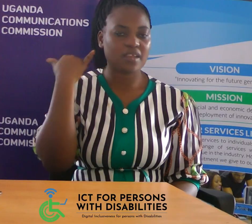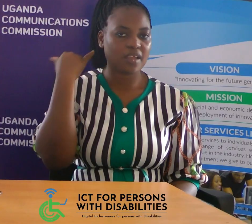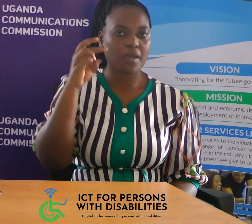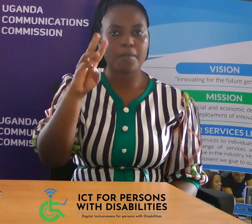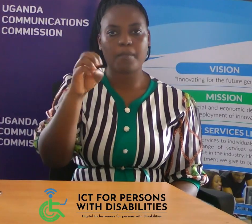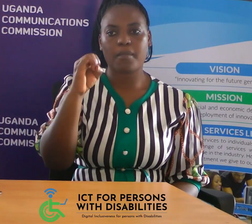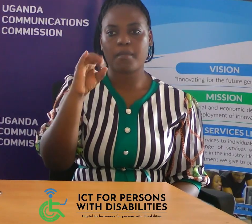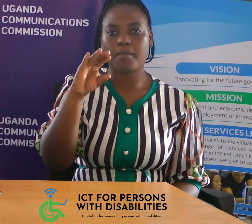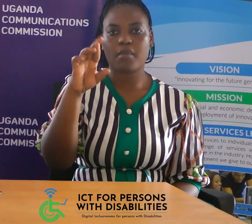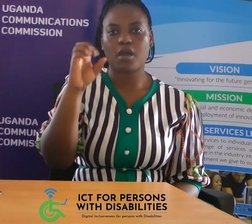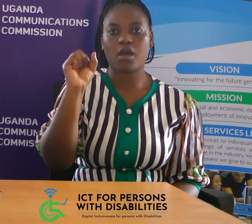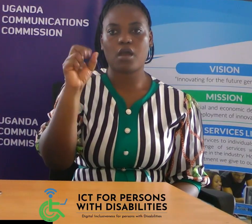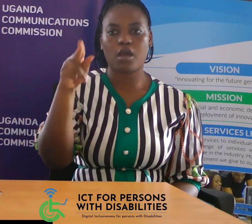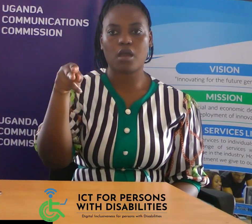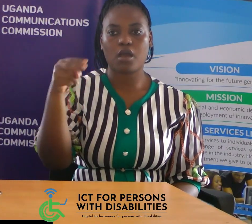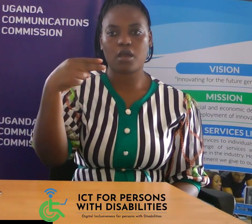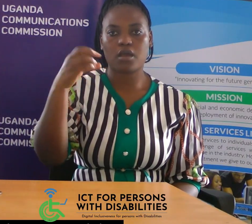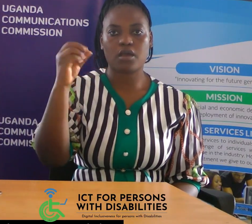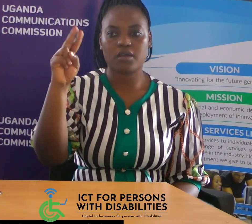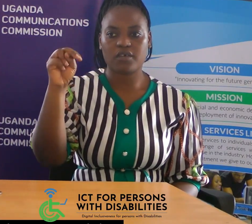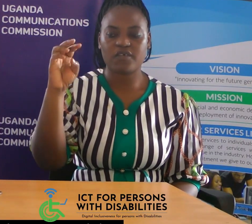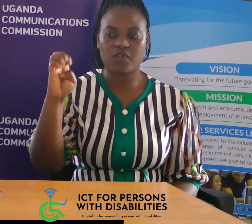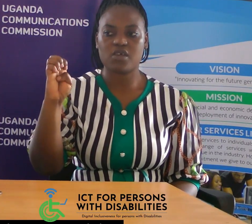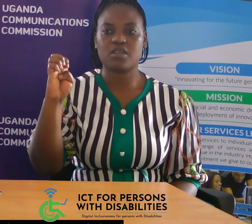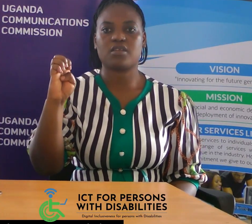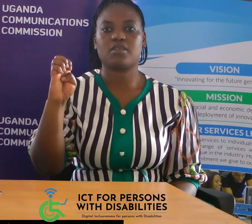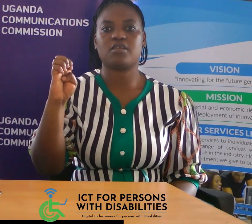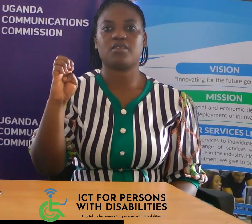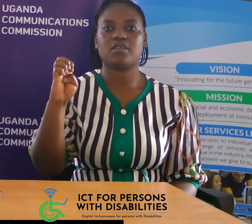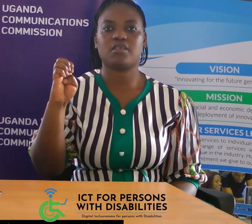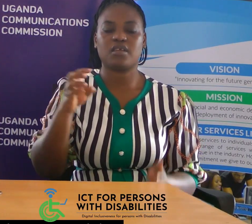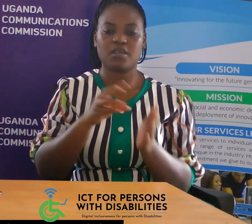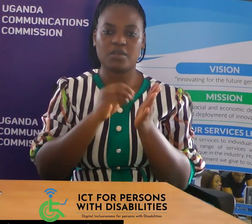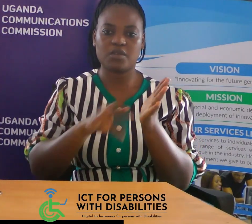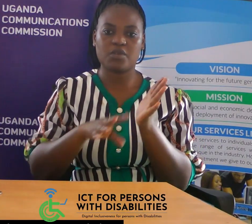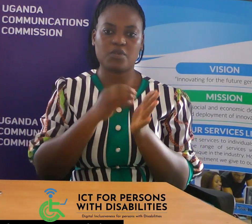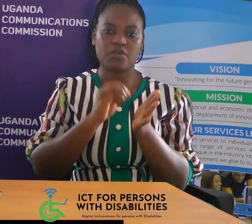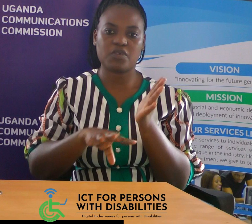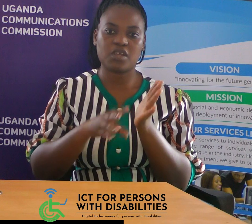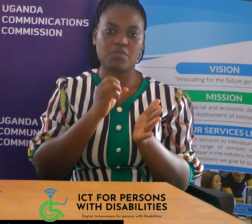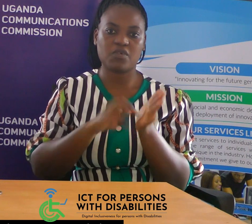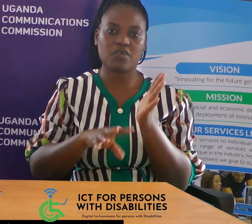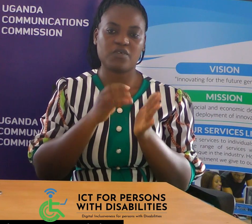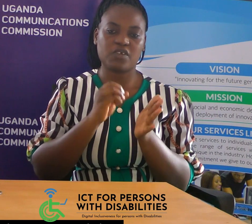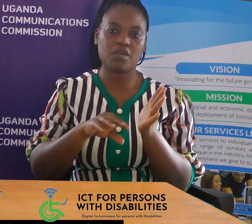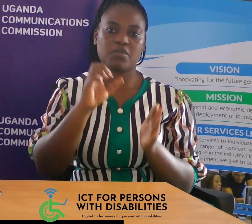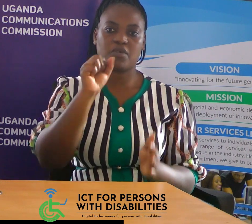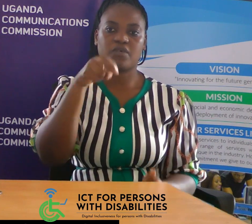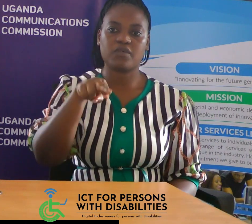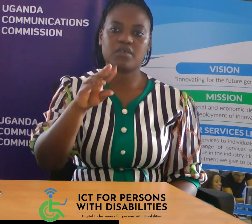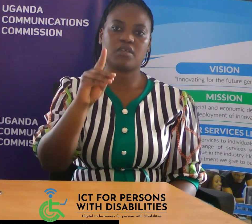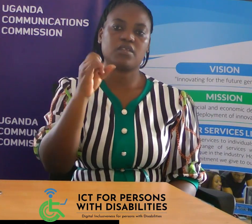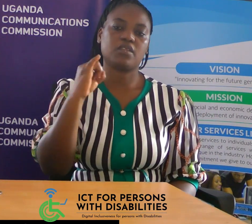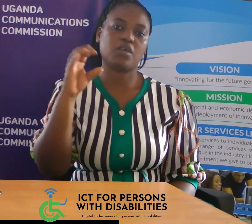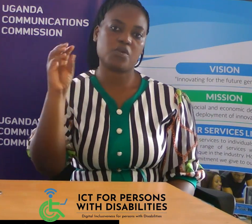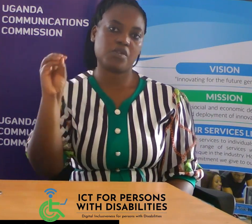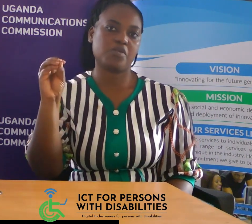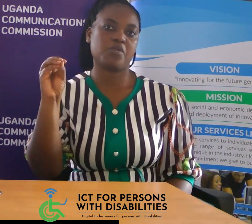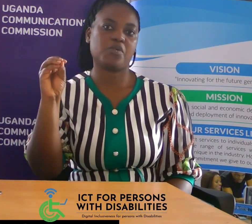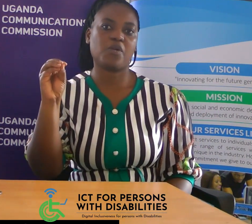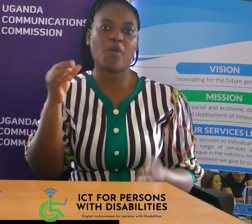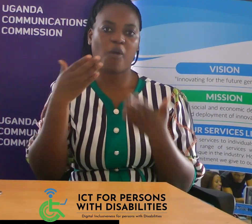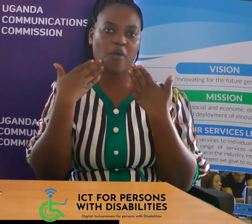Perfect. All right, great. So let's get into our training. We shall